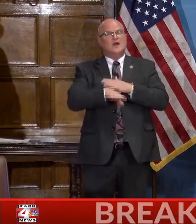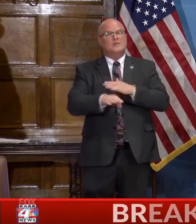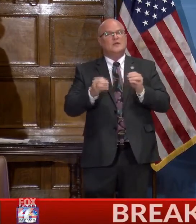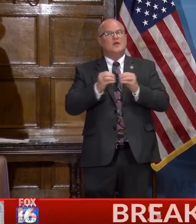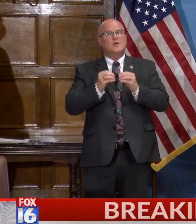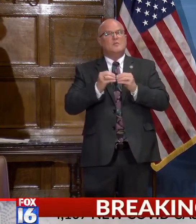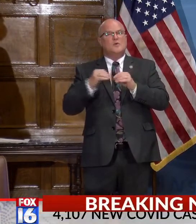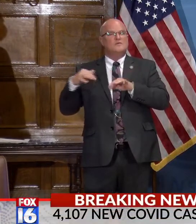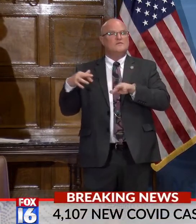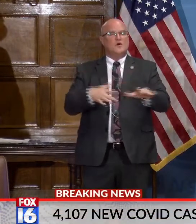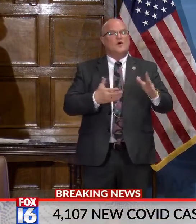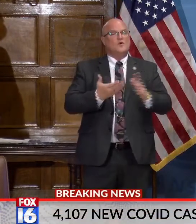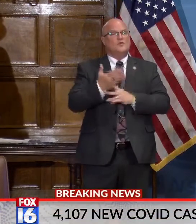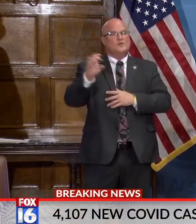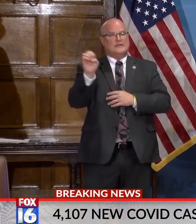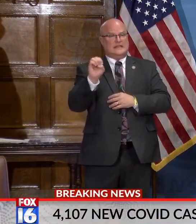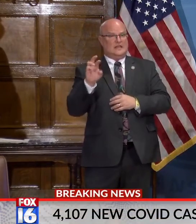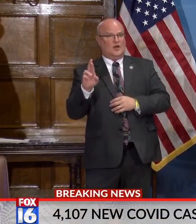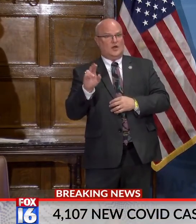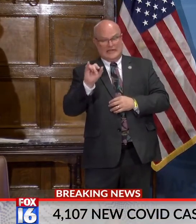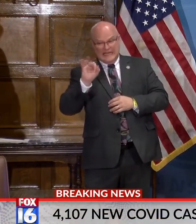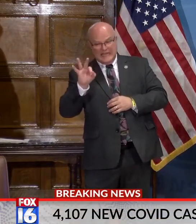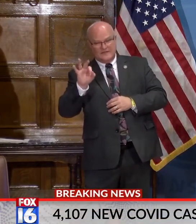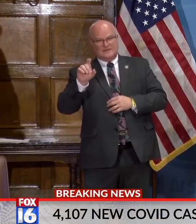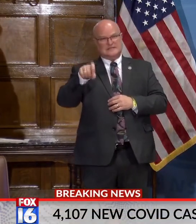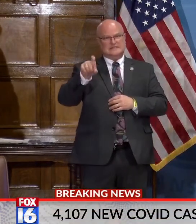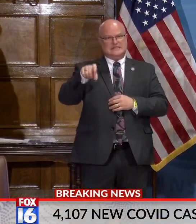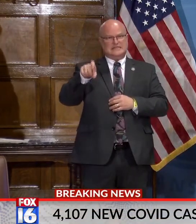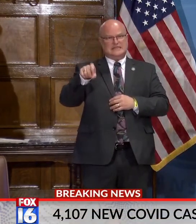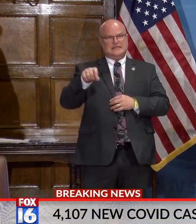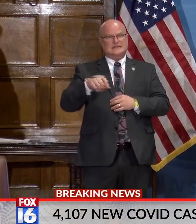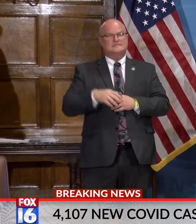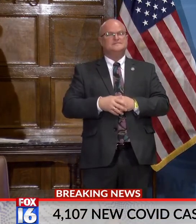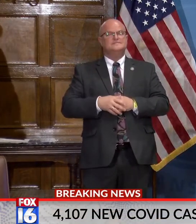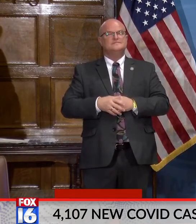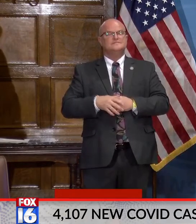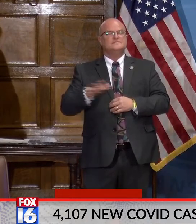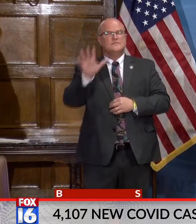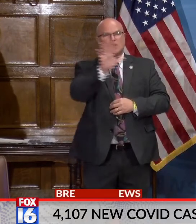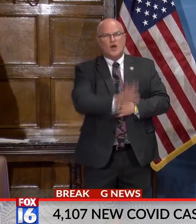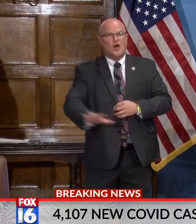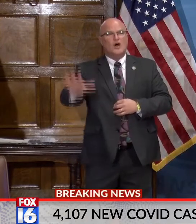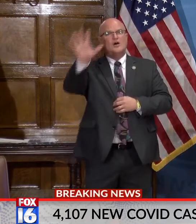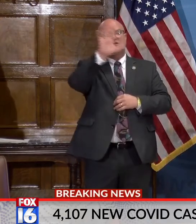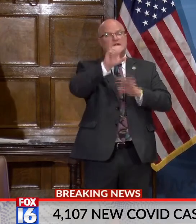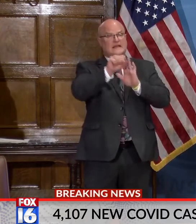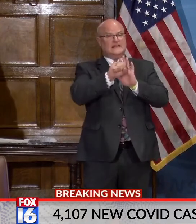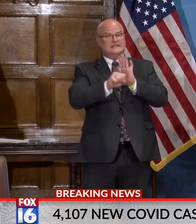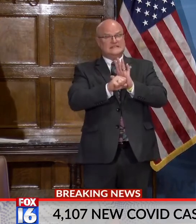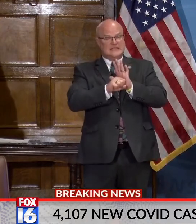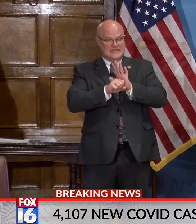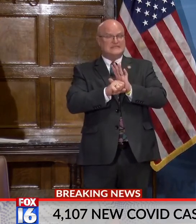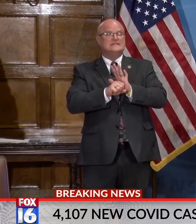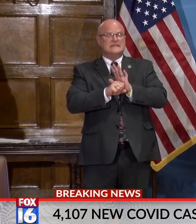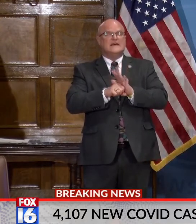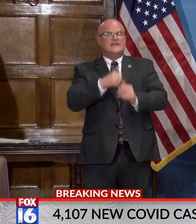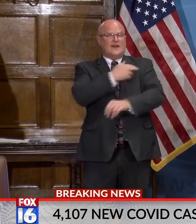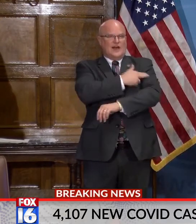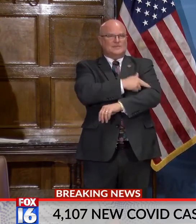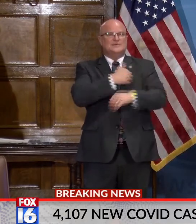through the emergency department if that is needed. Across the state, other hospitals have similar surge plans that they